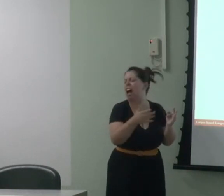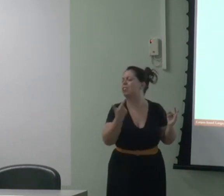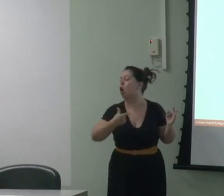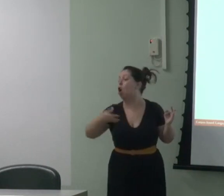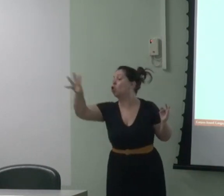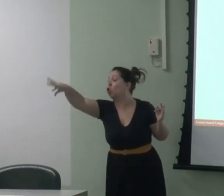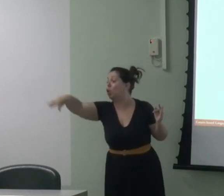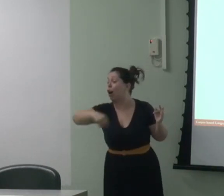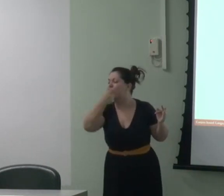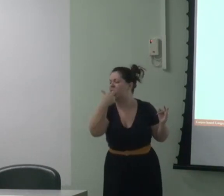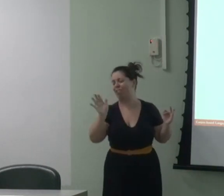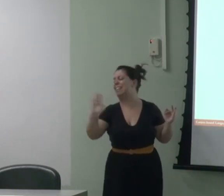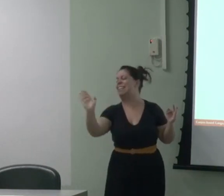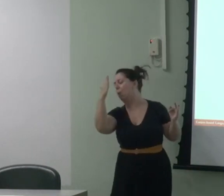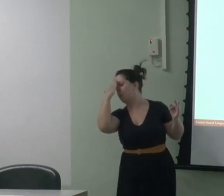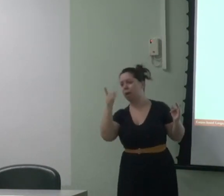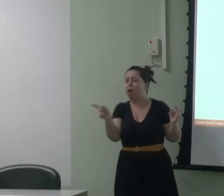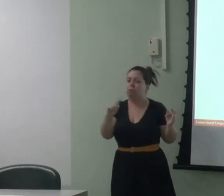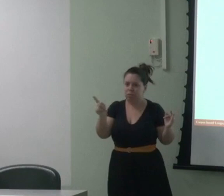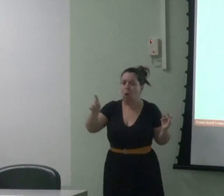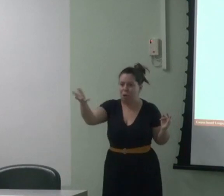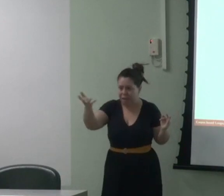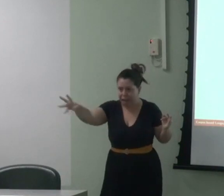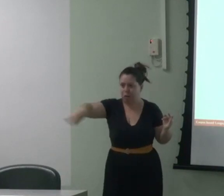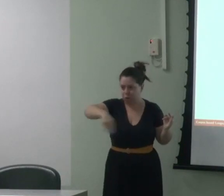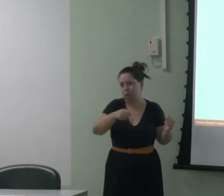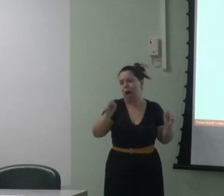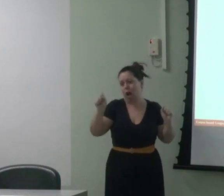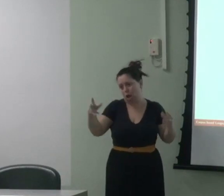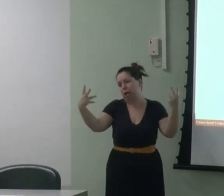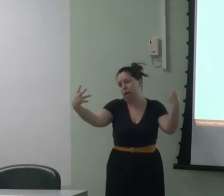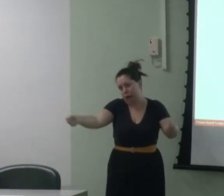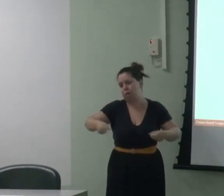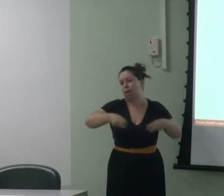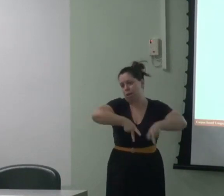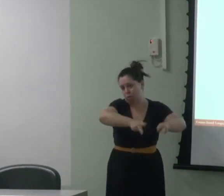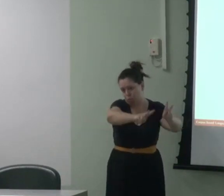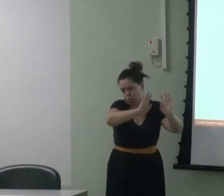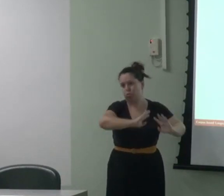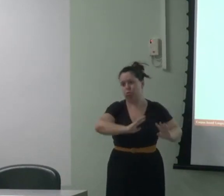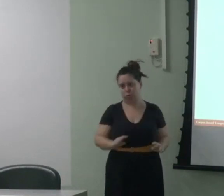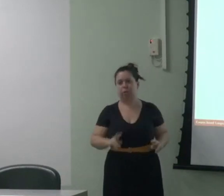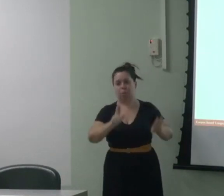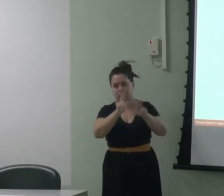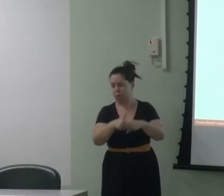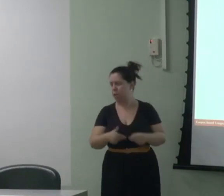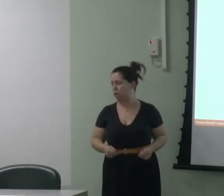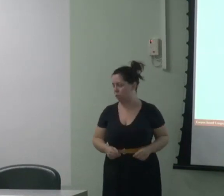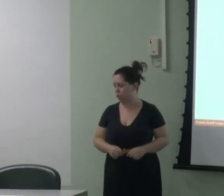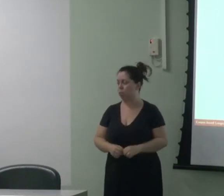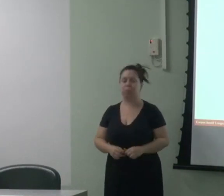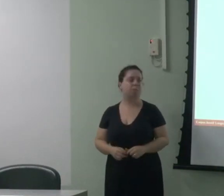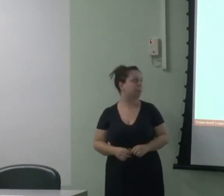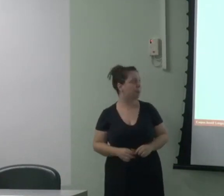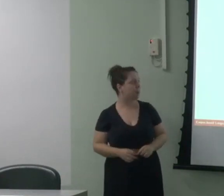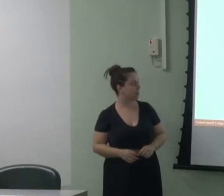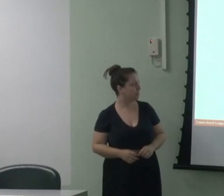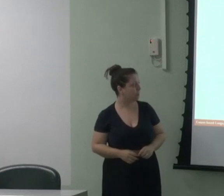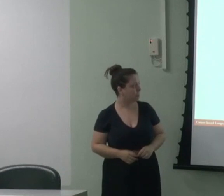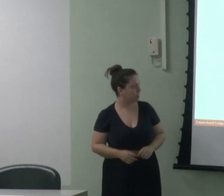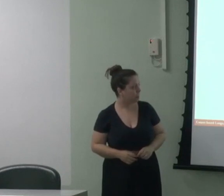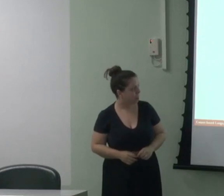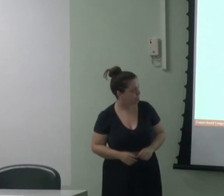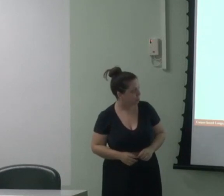So you can see that there is like Afro-Asiatic and Uralic and Tupian. Tupian actually is a number of languages. It's a good